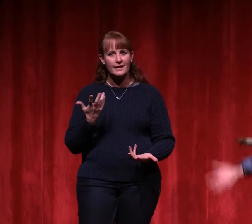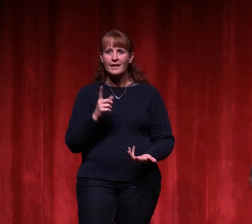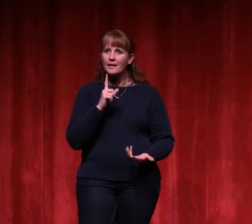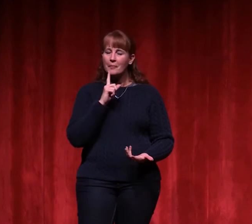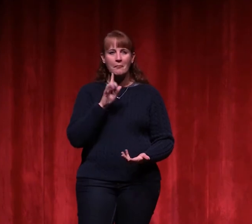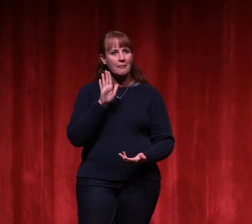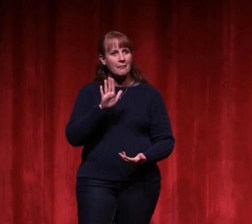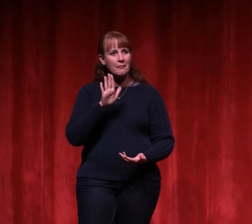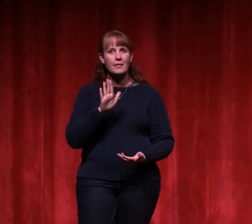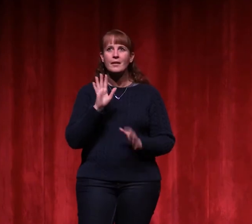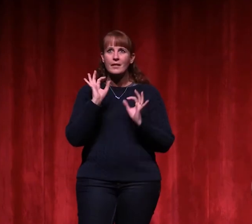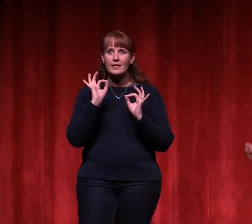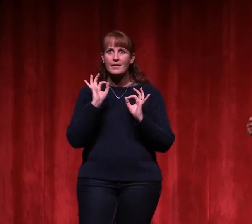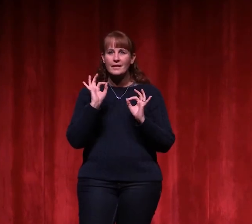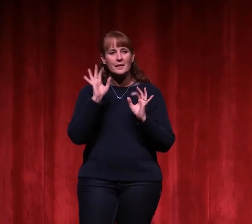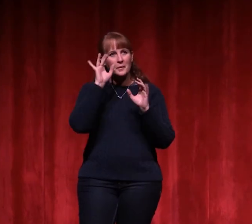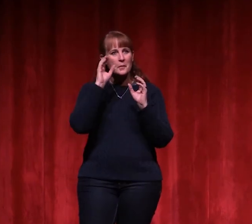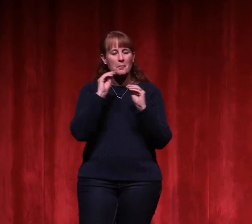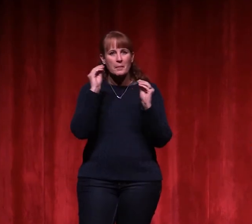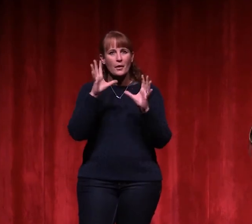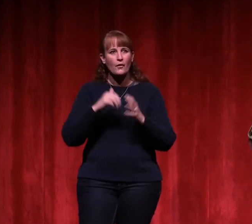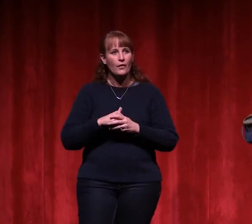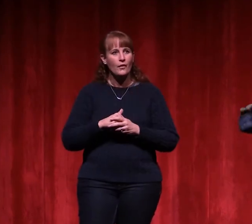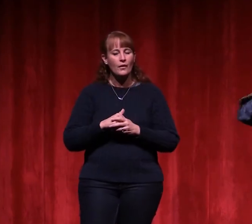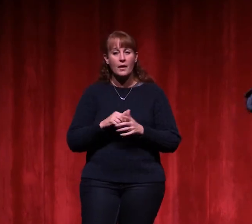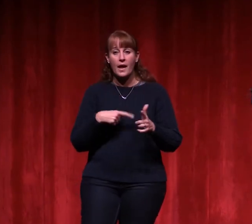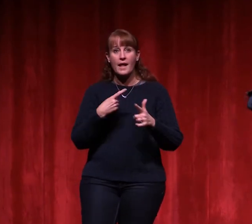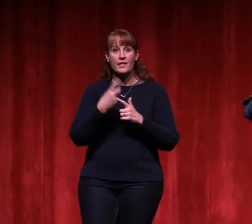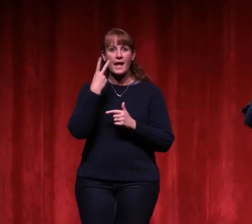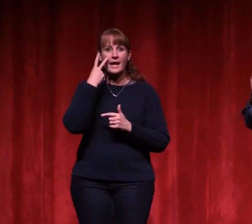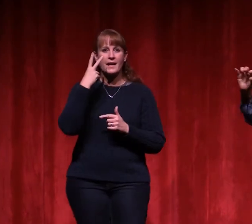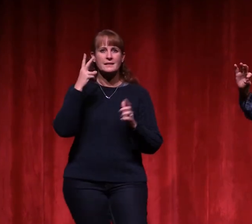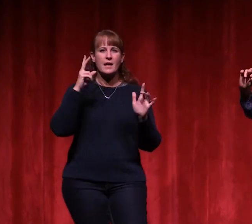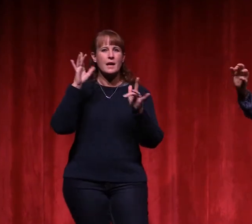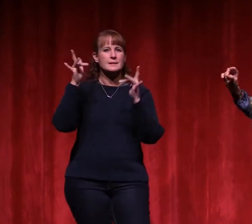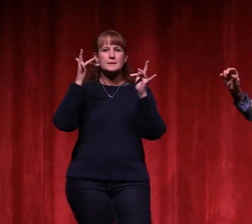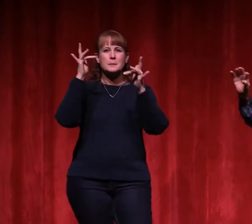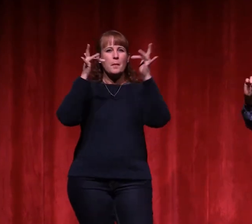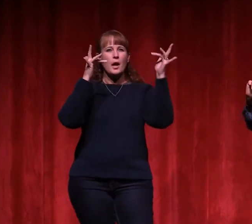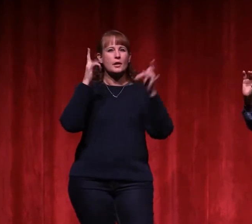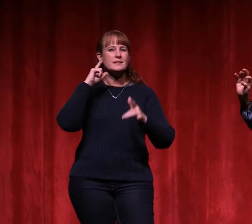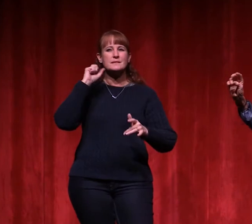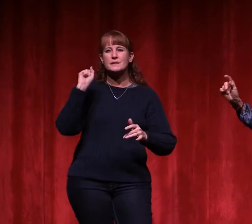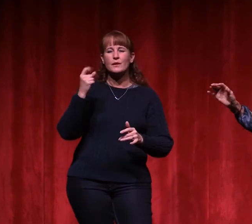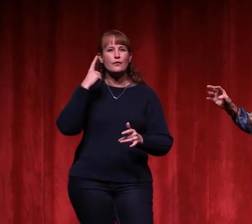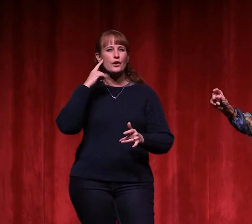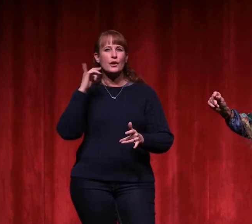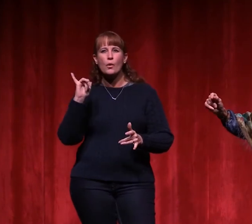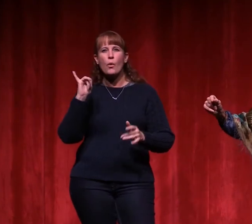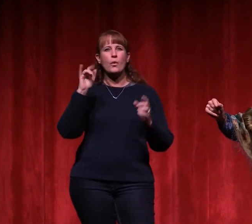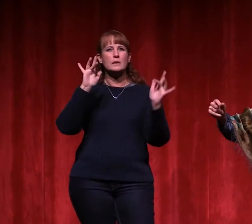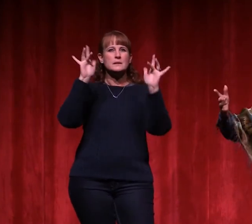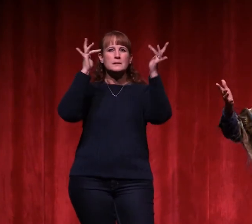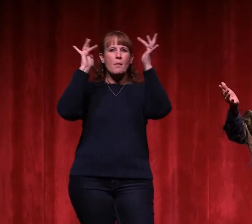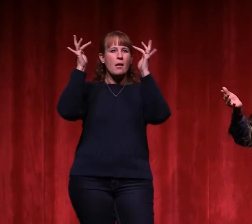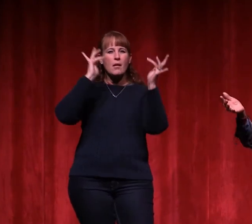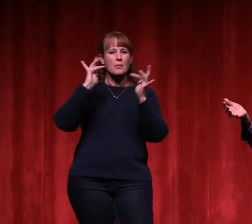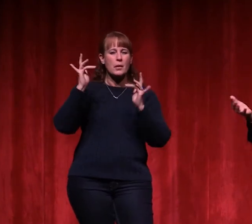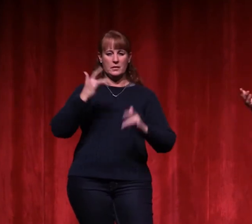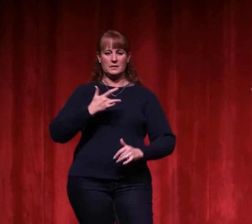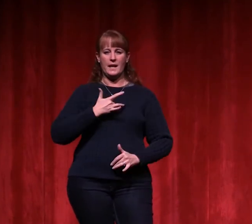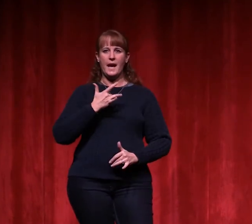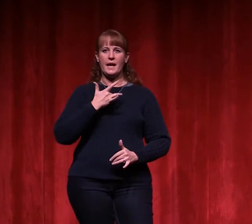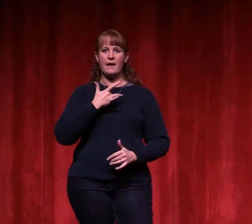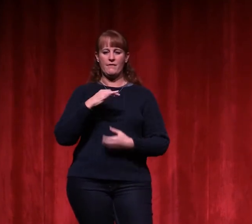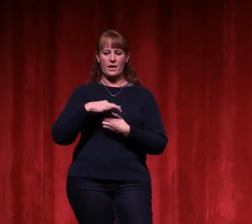This is an absolute miracle. And then I saw sparkles of silver and gold in the air. And I felt